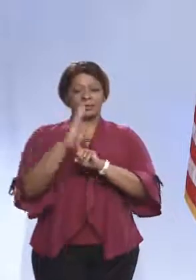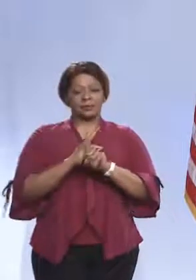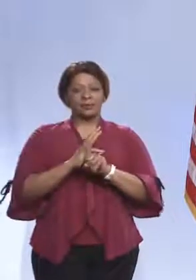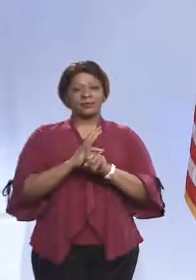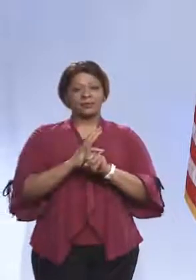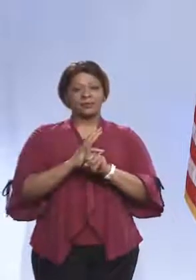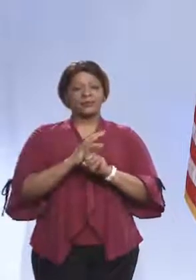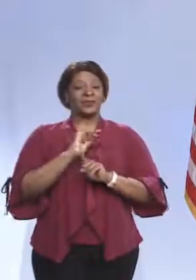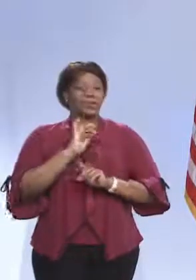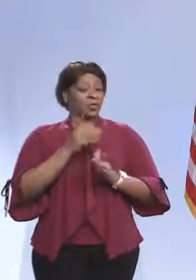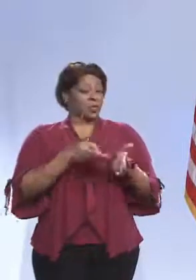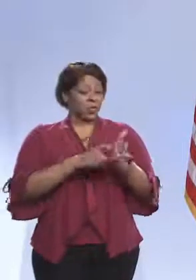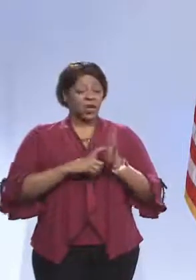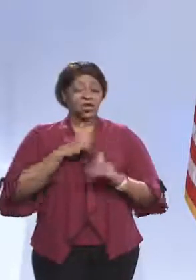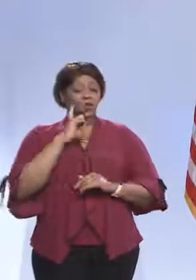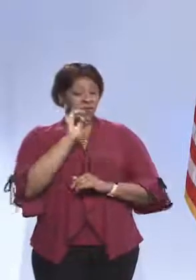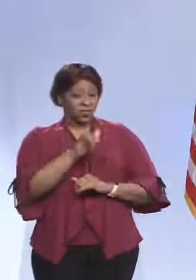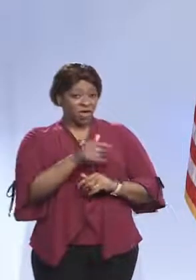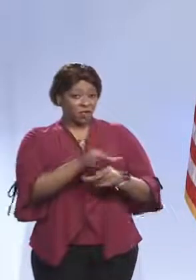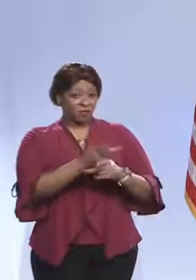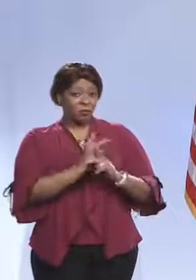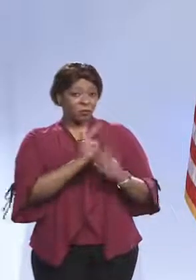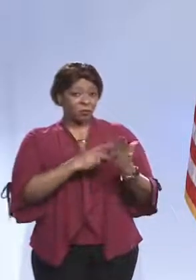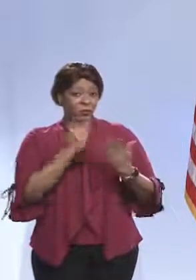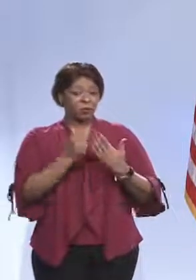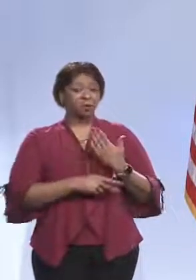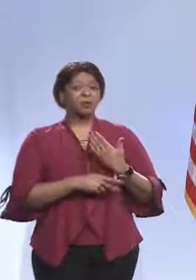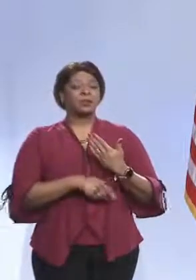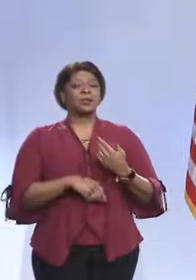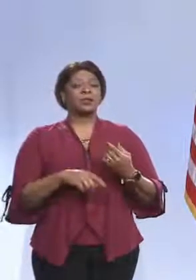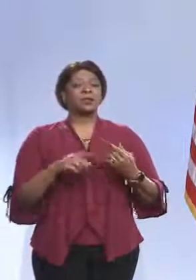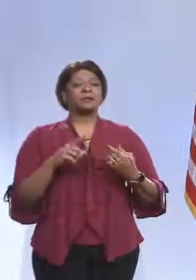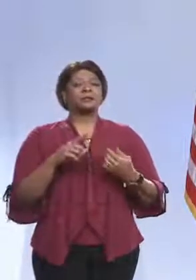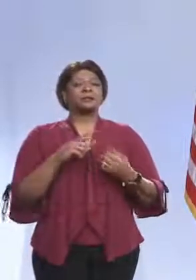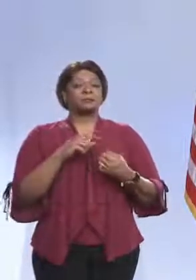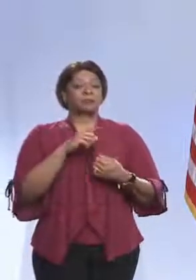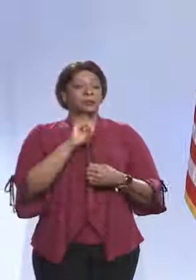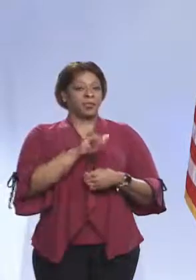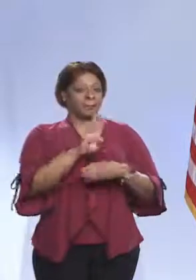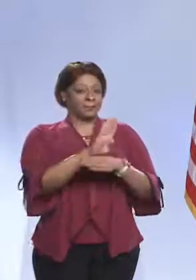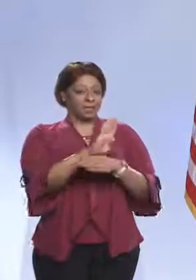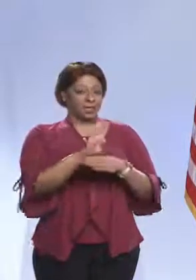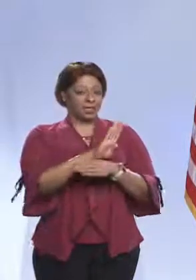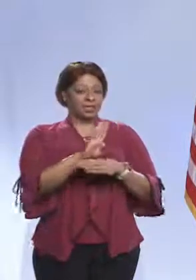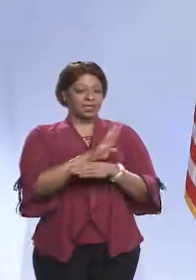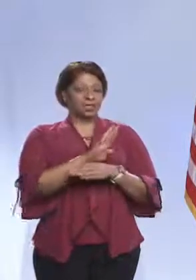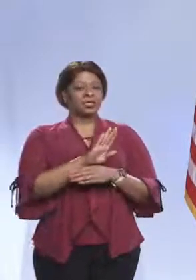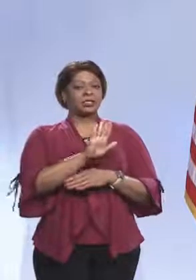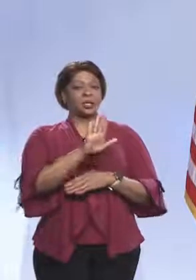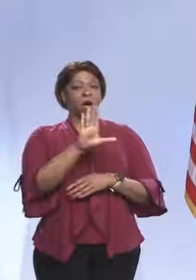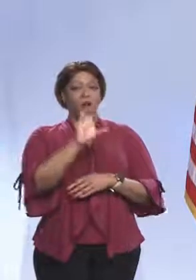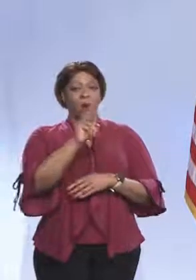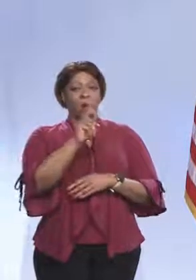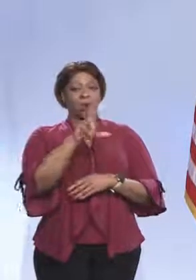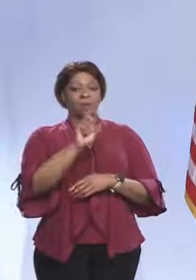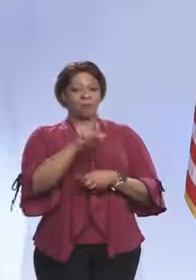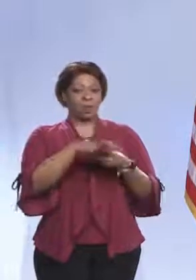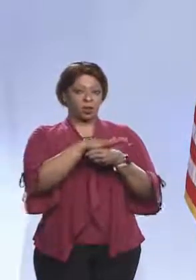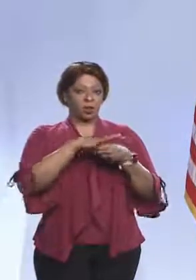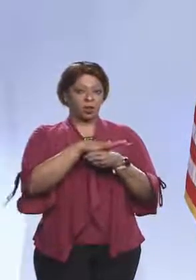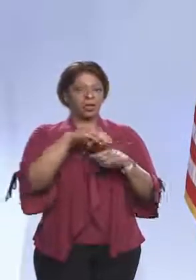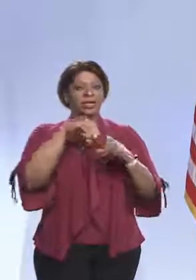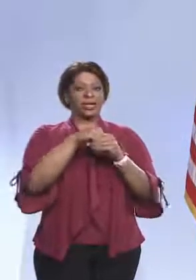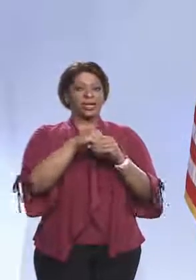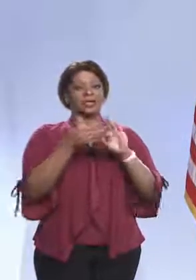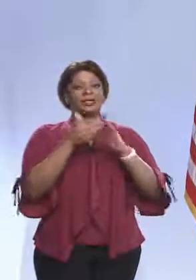The criteria for that loan program are that businesses and their owners must be located within the